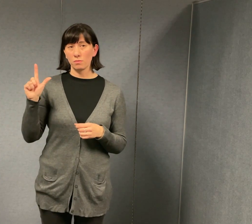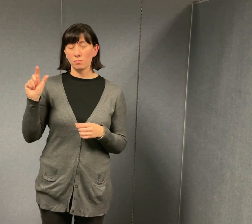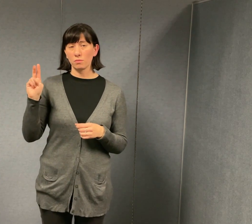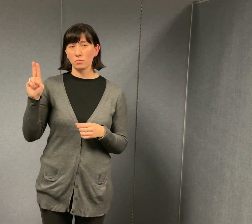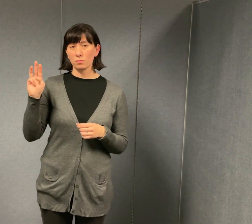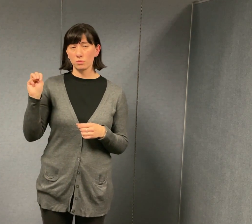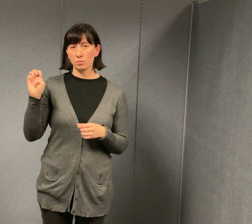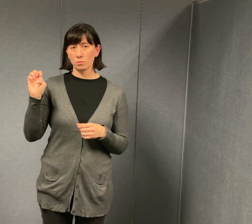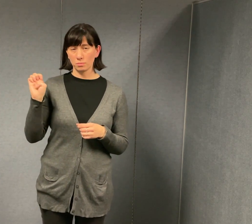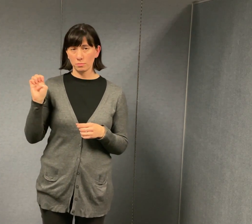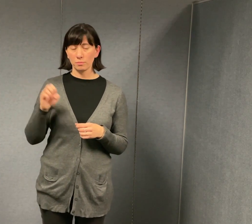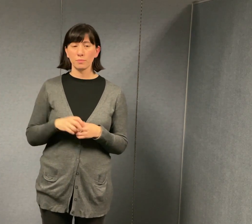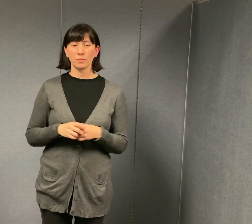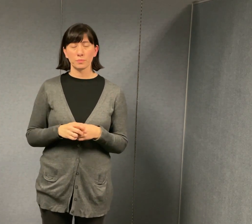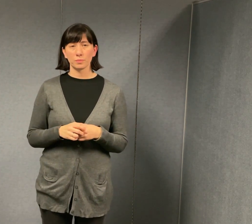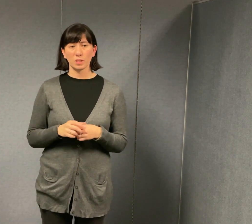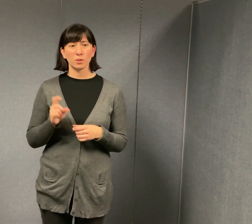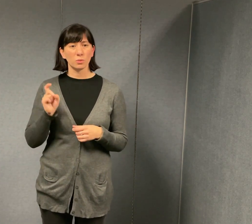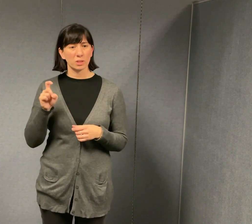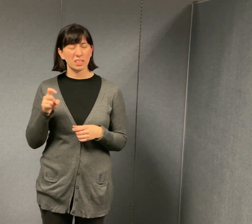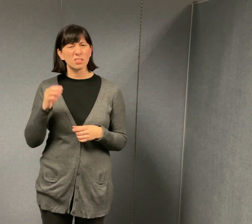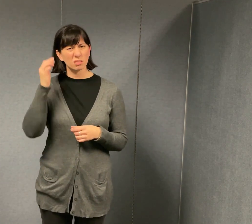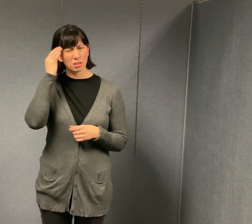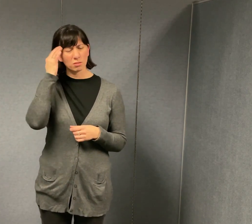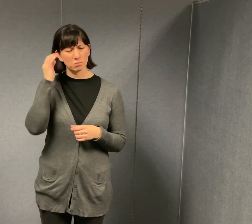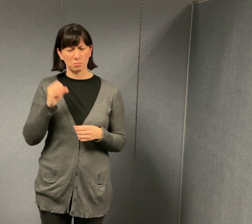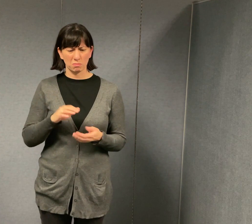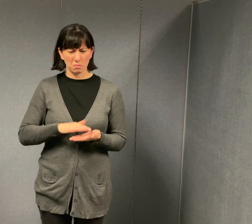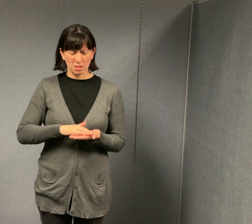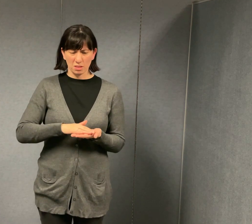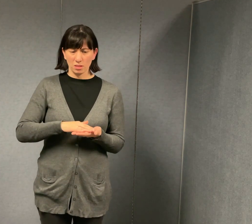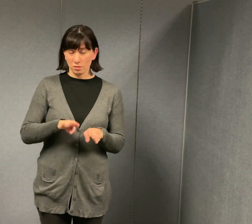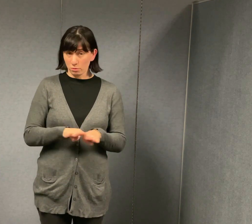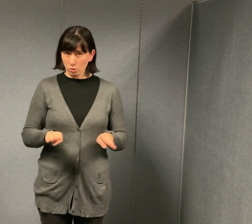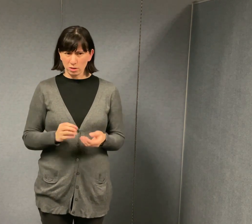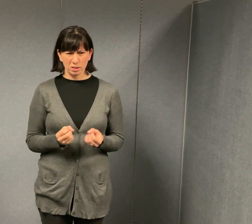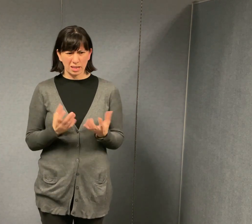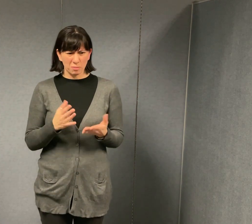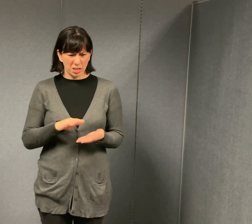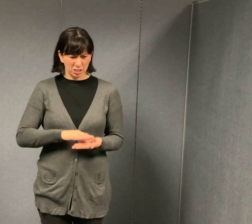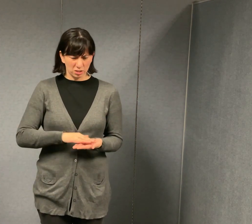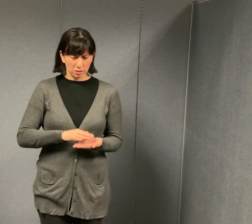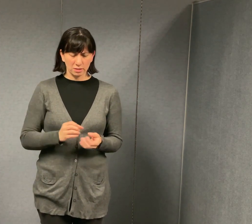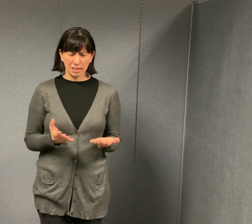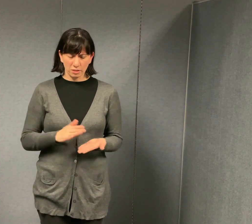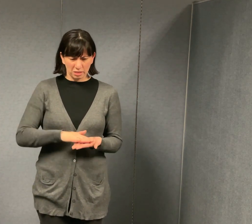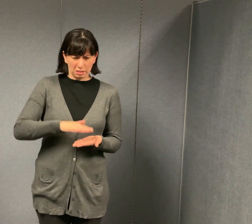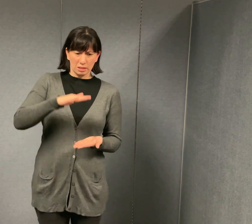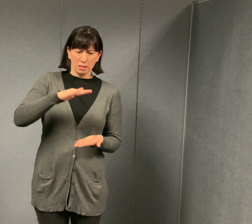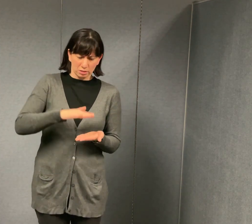thick Mr. Jones wants the floor to be. Let's make the cement floor 3 inches